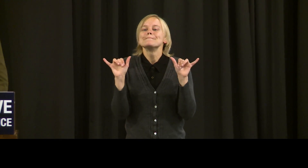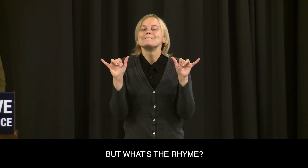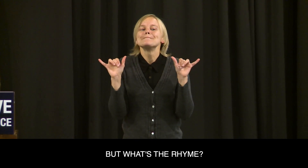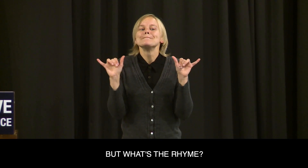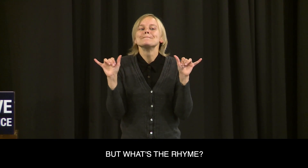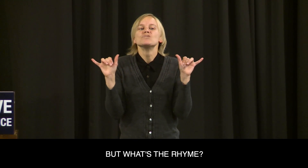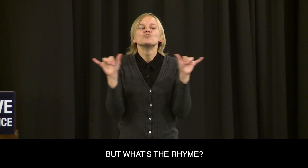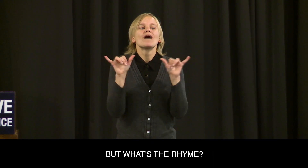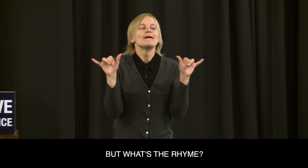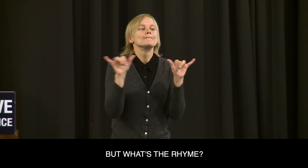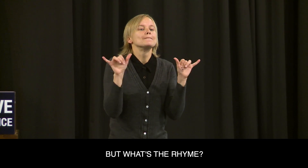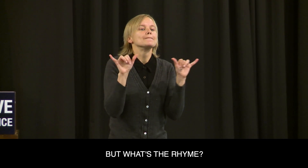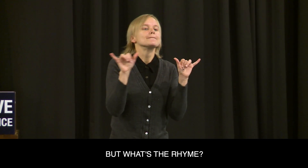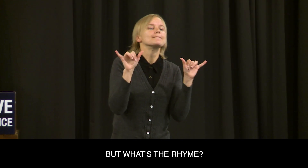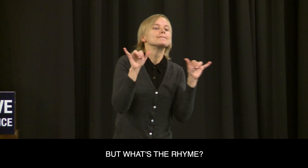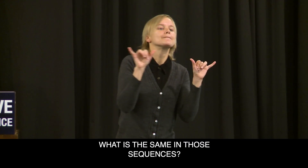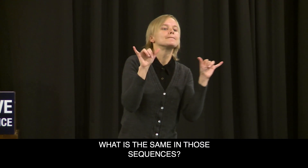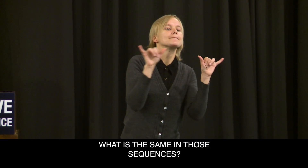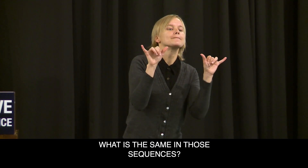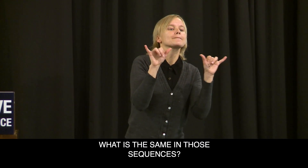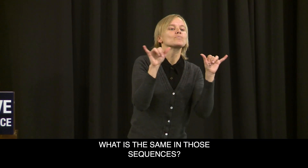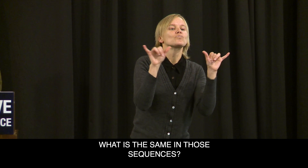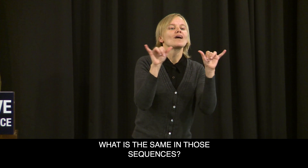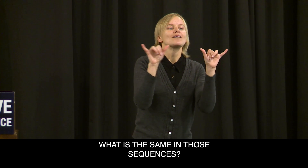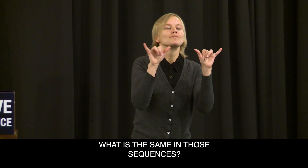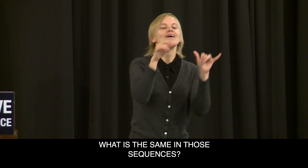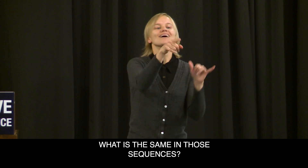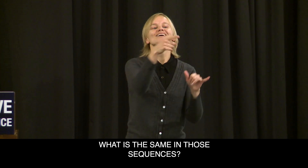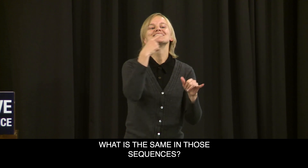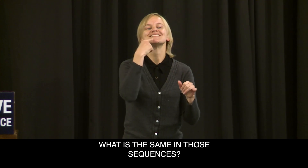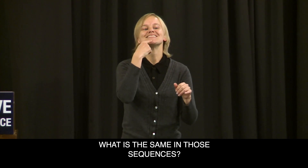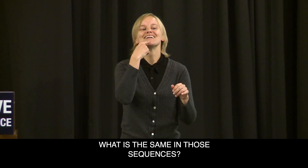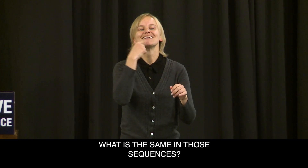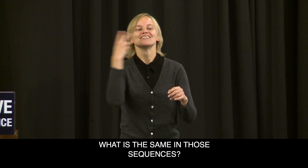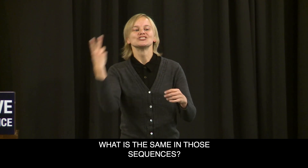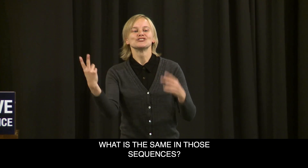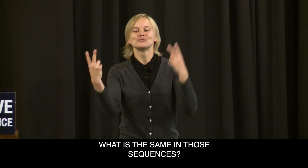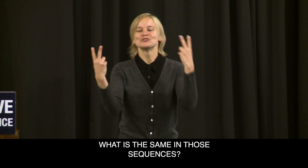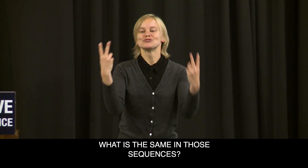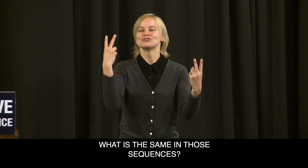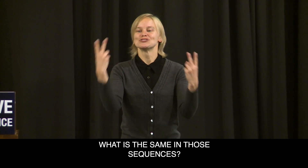But what's the rhyme? What is the same in those sequences?